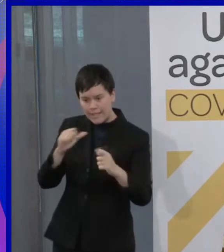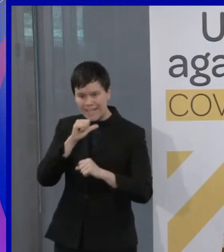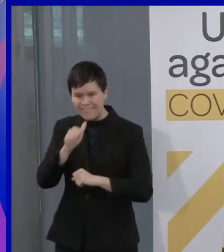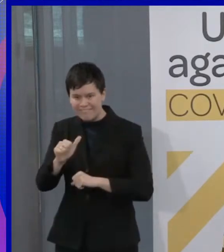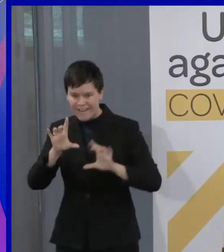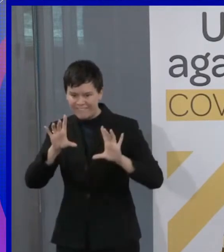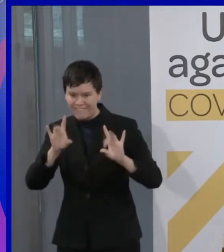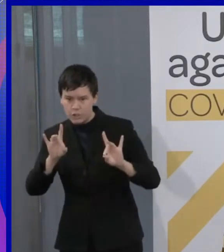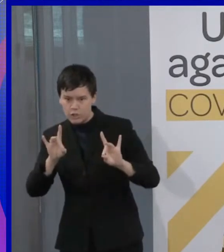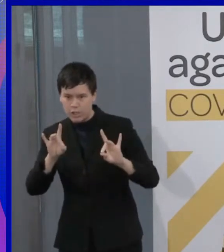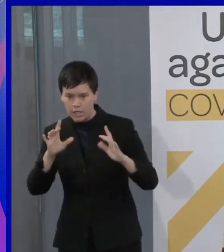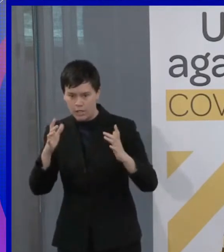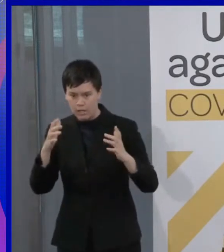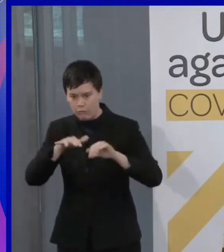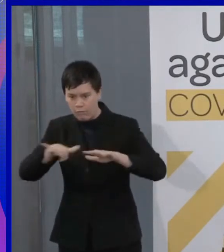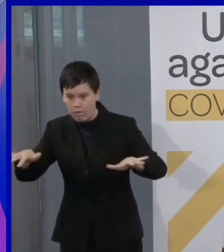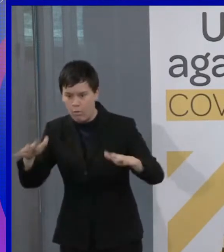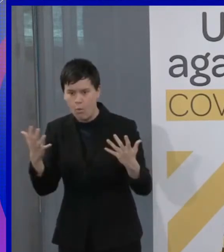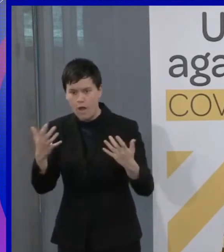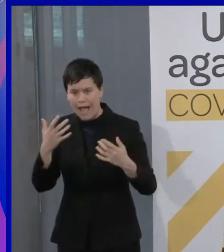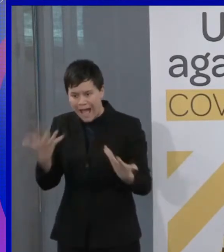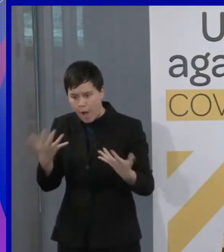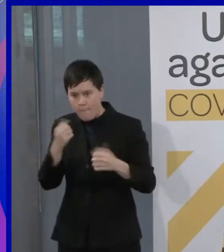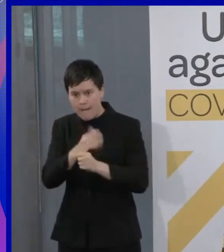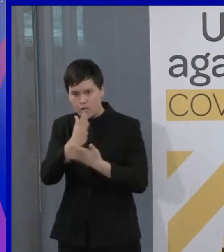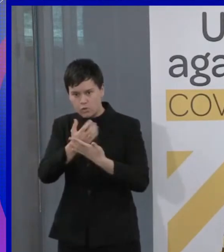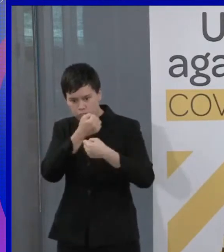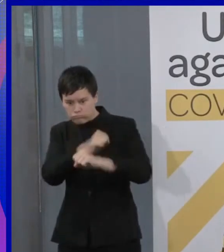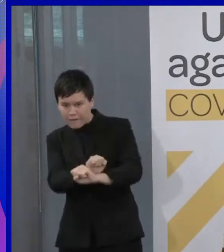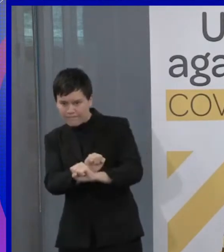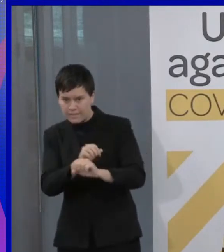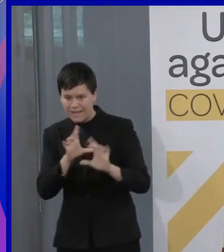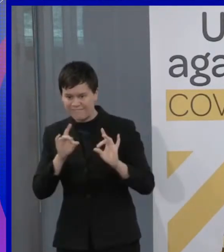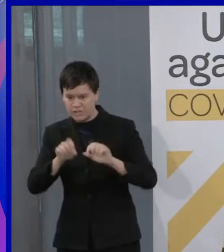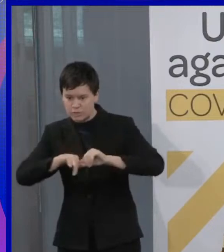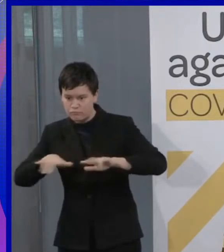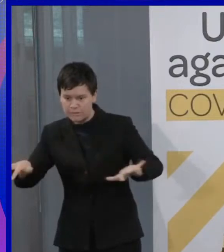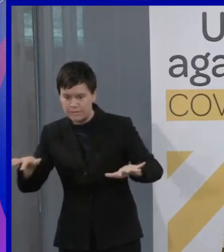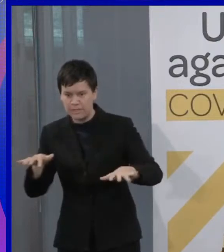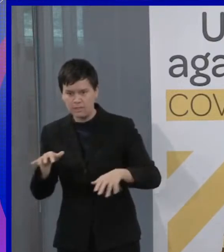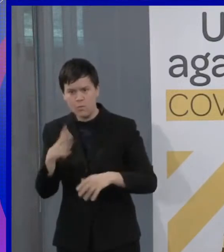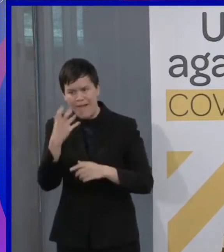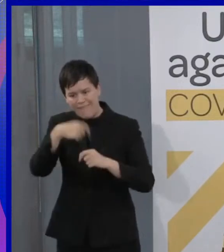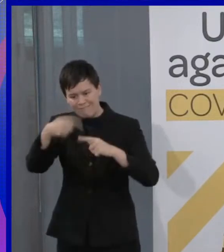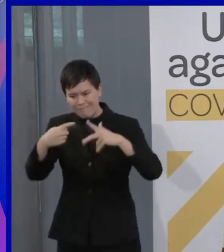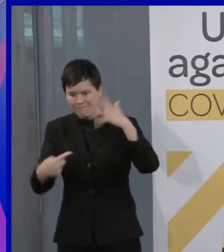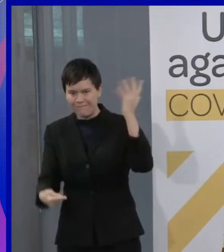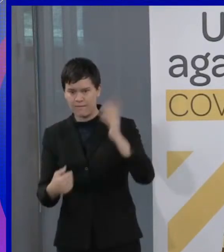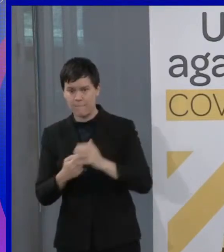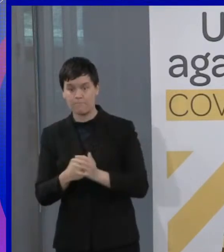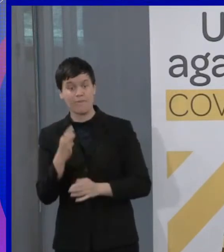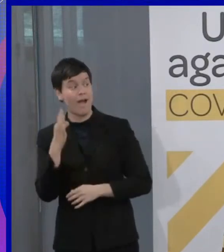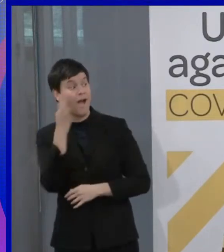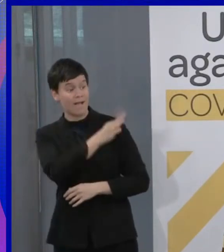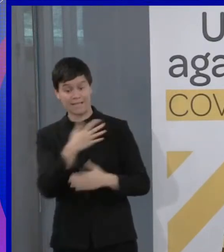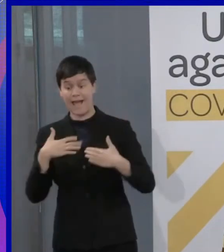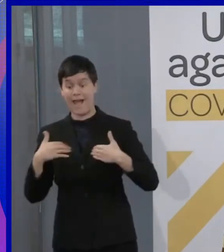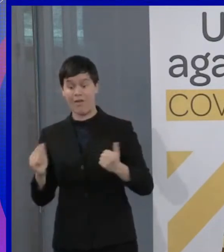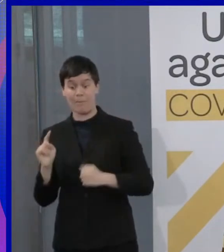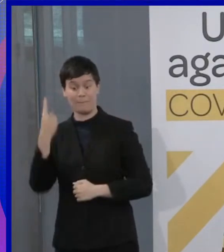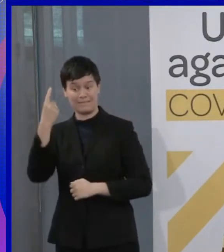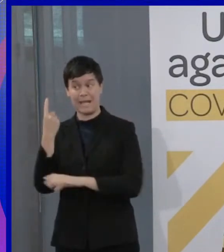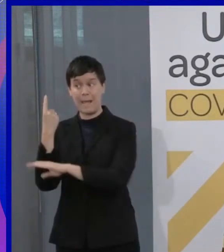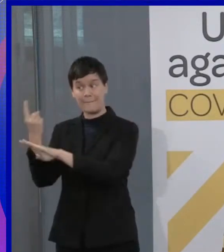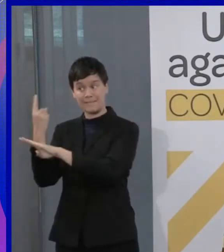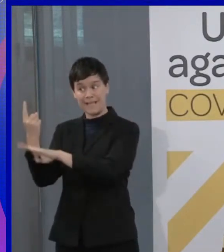the wider use of masks. We have got really clear procedures and No, protocols. I understand that, but the Health Minister has said that there has been a failure and he has accepted responsibility